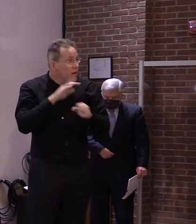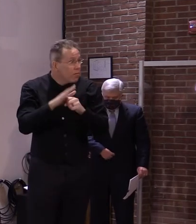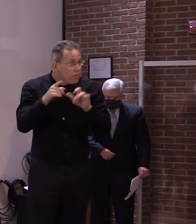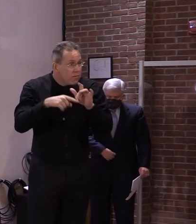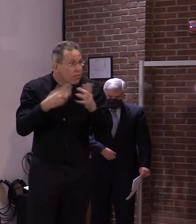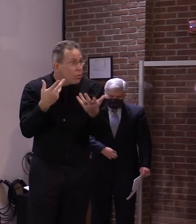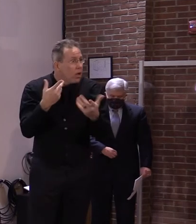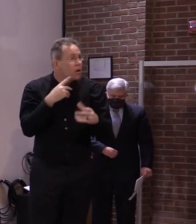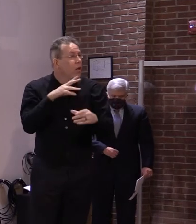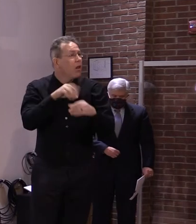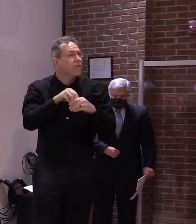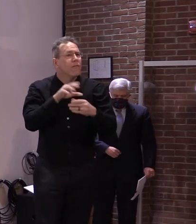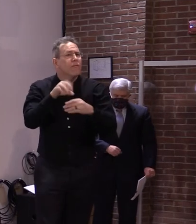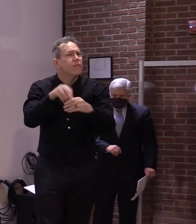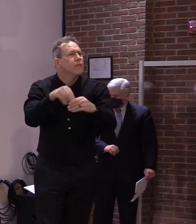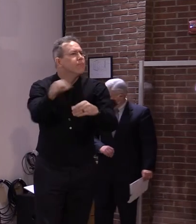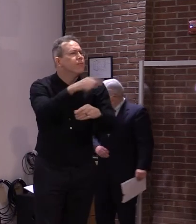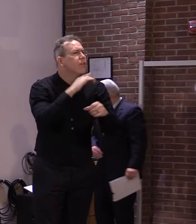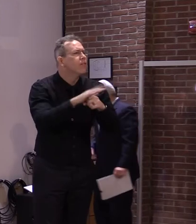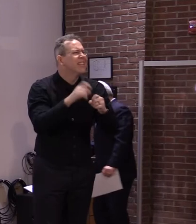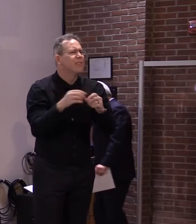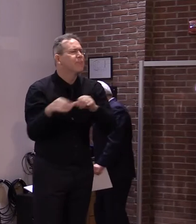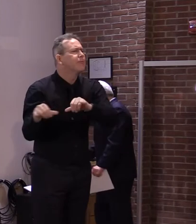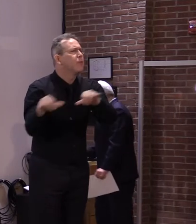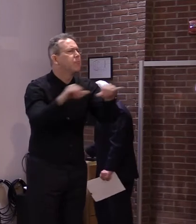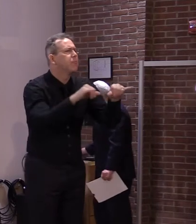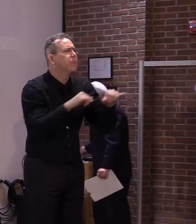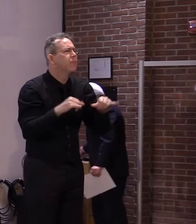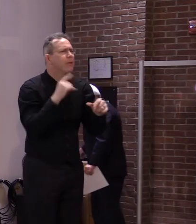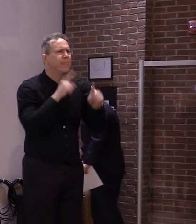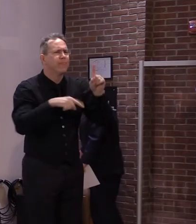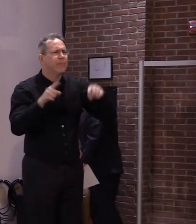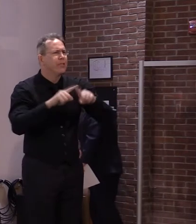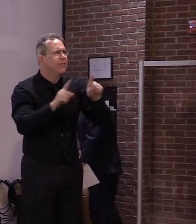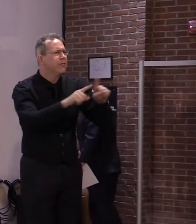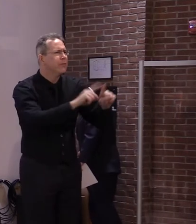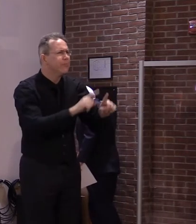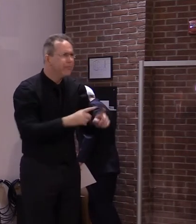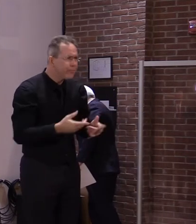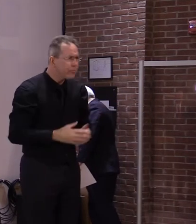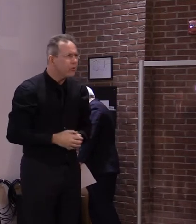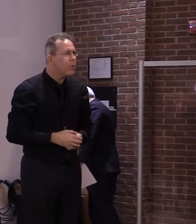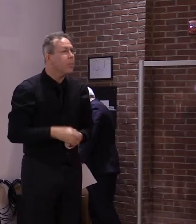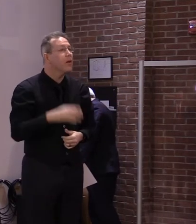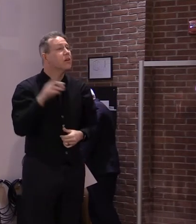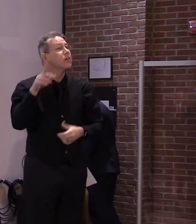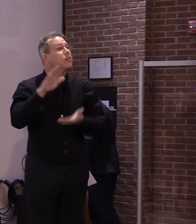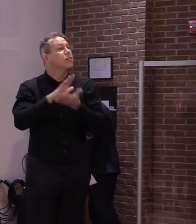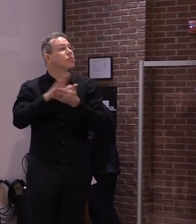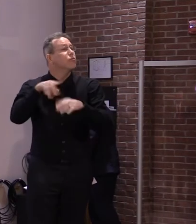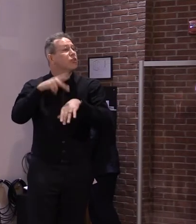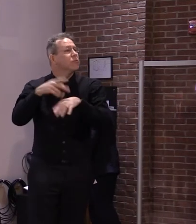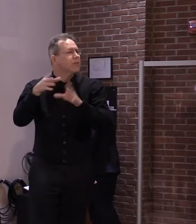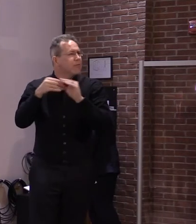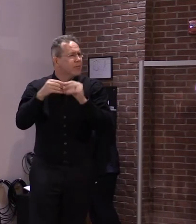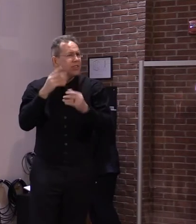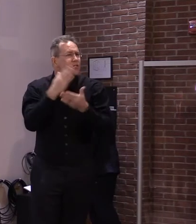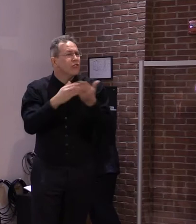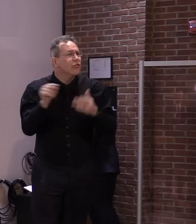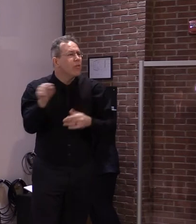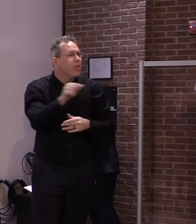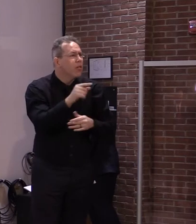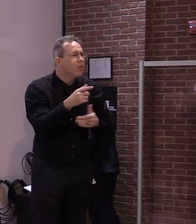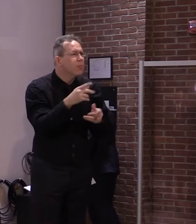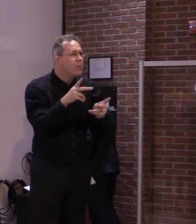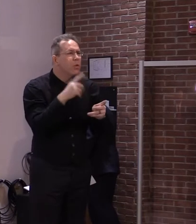comments one principal said we have a handful of students who are elected remote learning from home five days a week